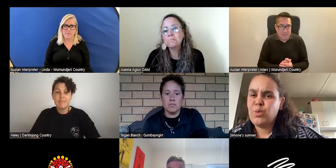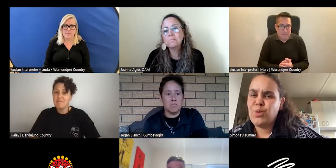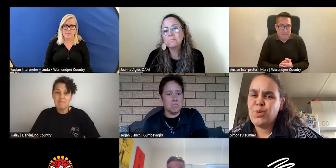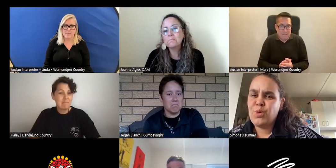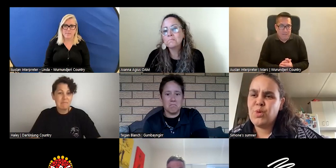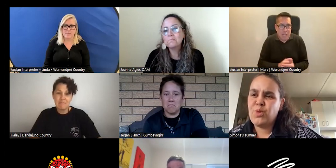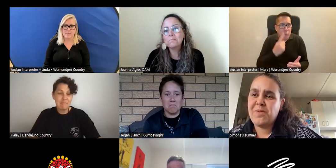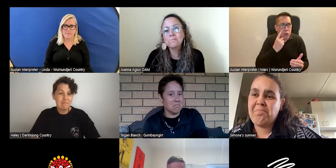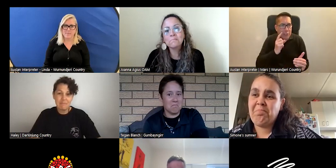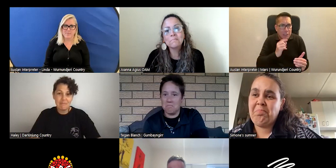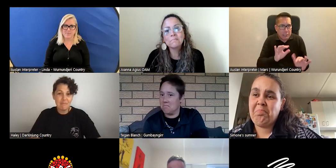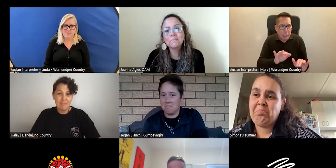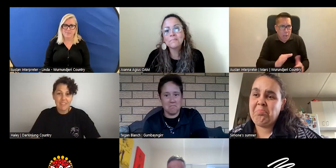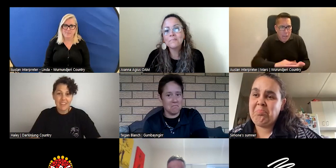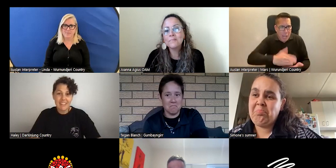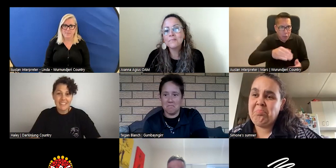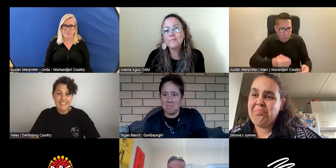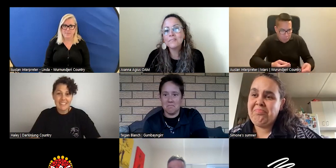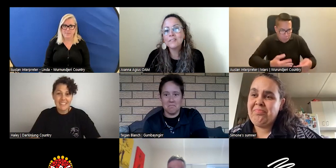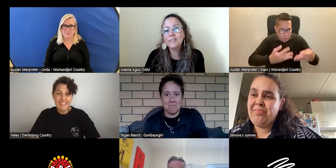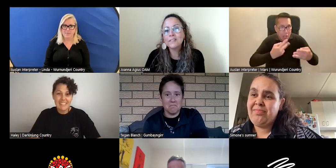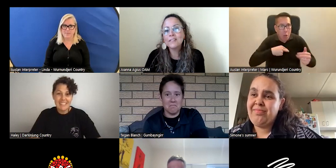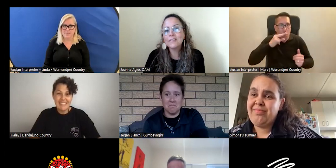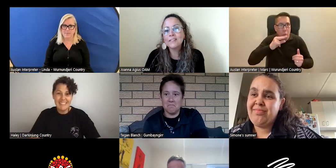I'm just trying to bring it up on my laptop, and I'll read it.